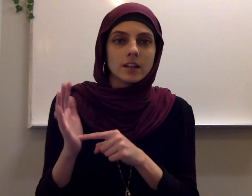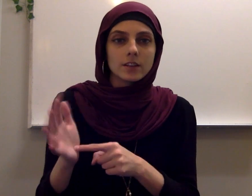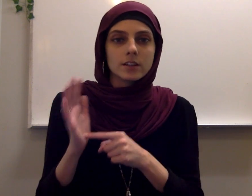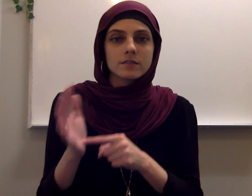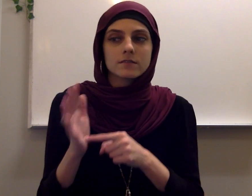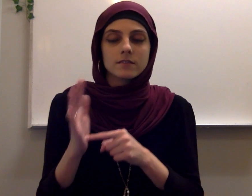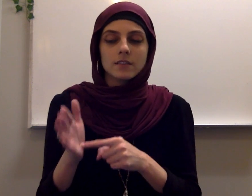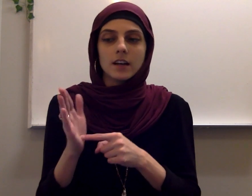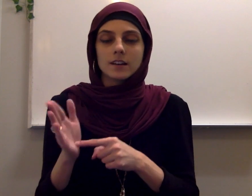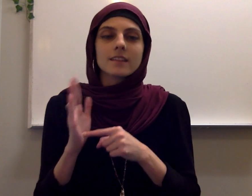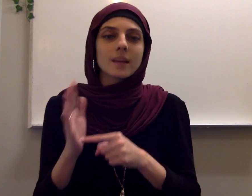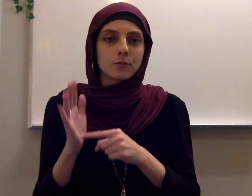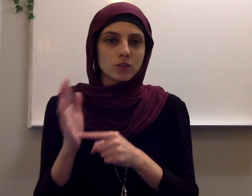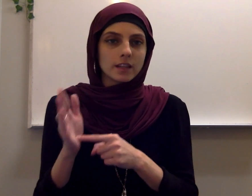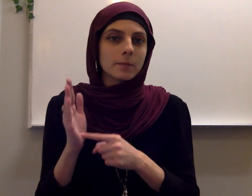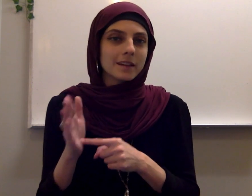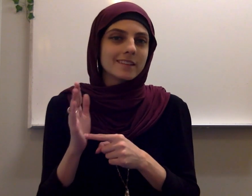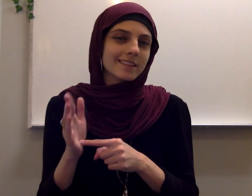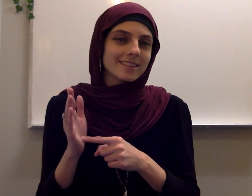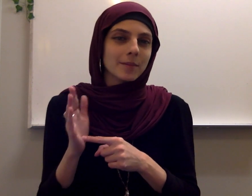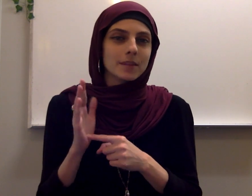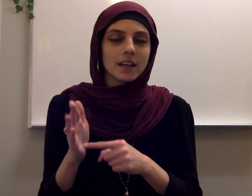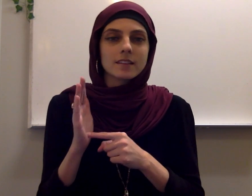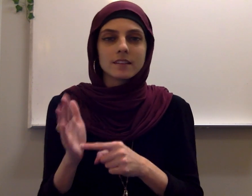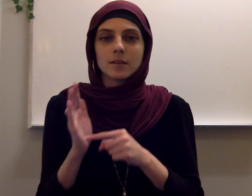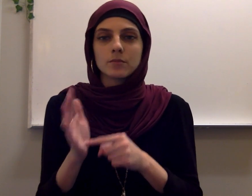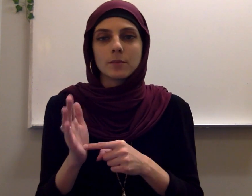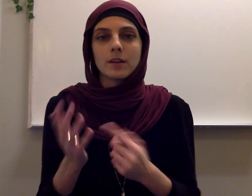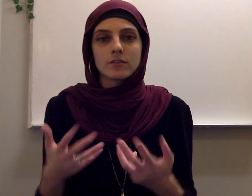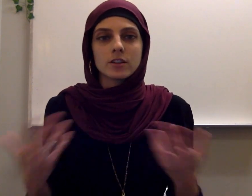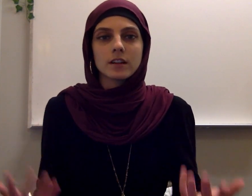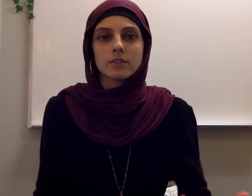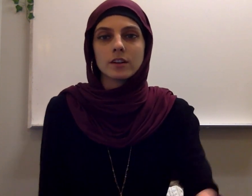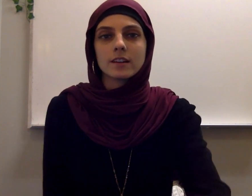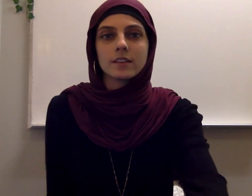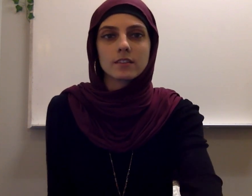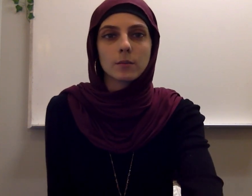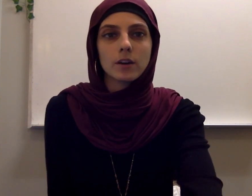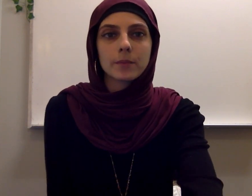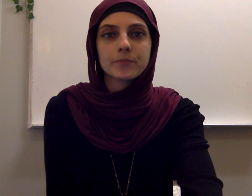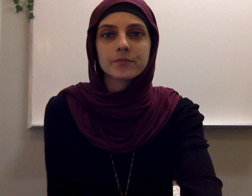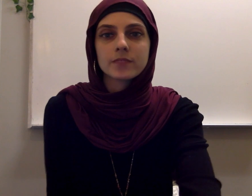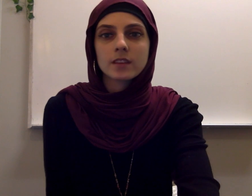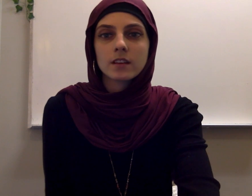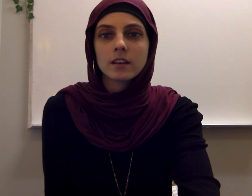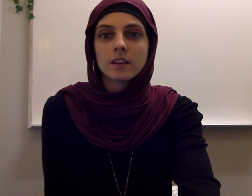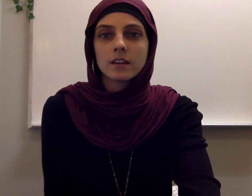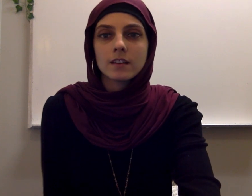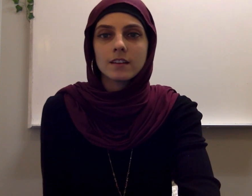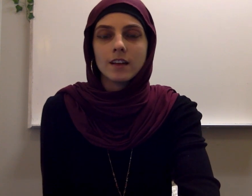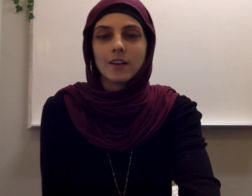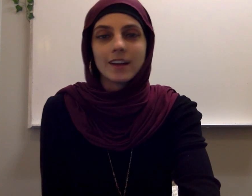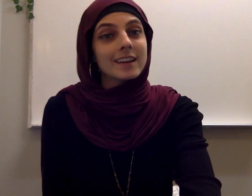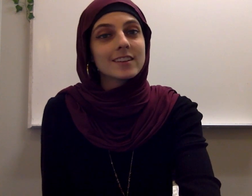another, conceptually it means the same thing as a symptom if you're ill in some way. Okay,